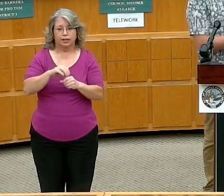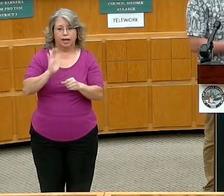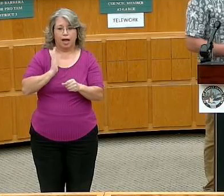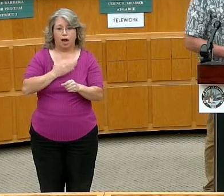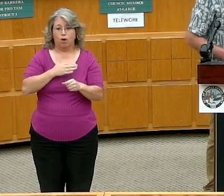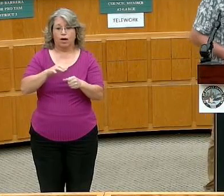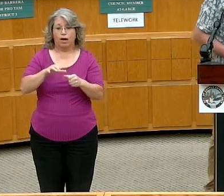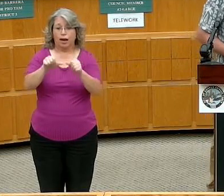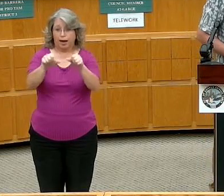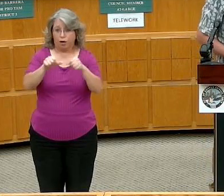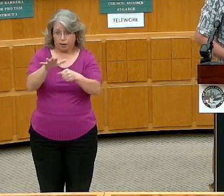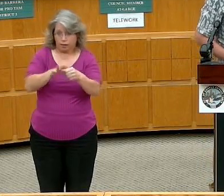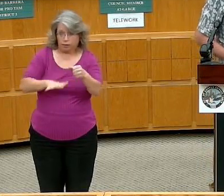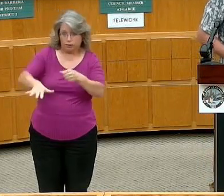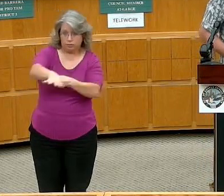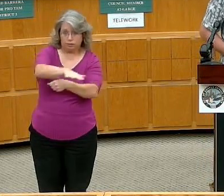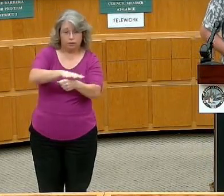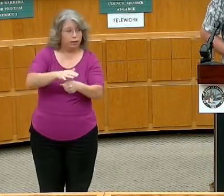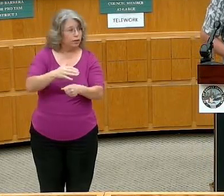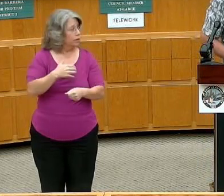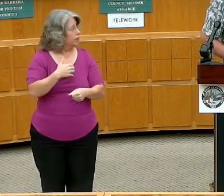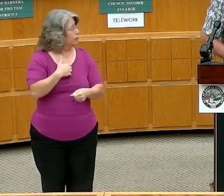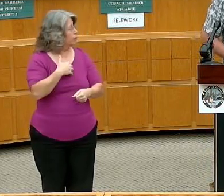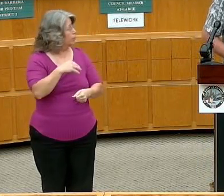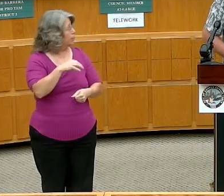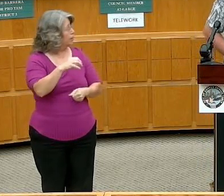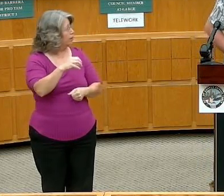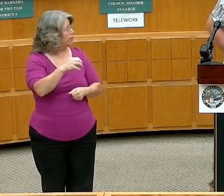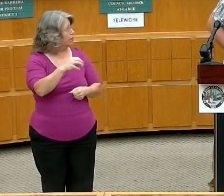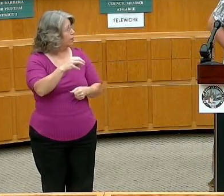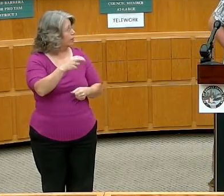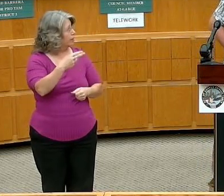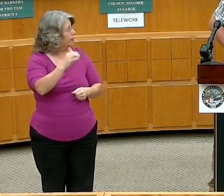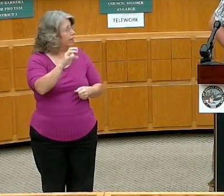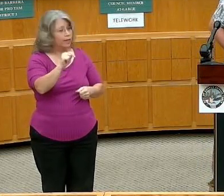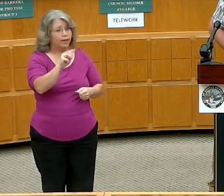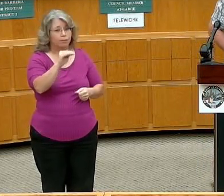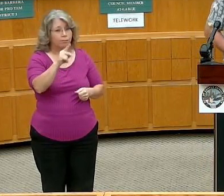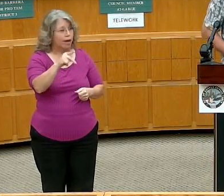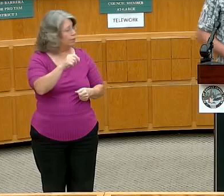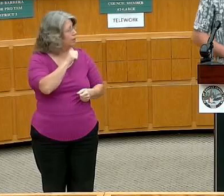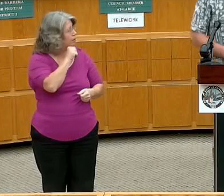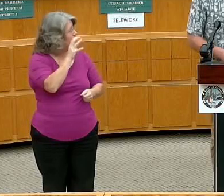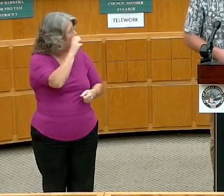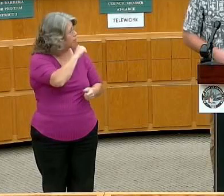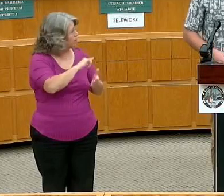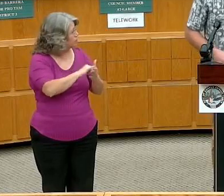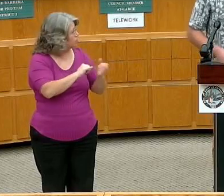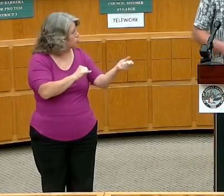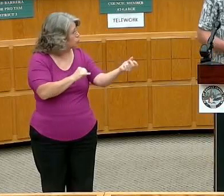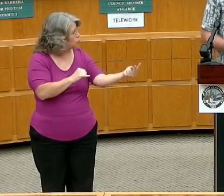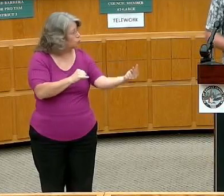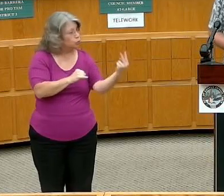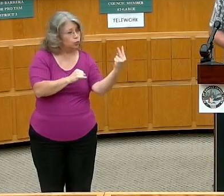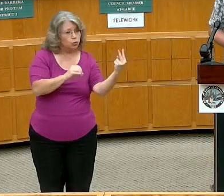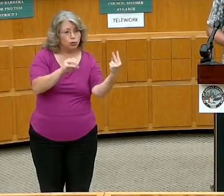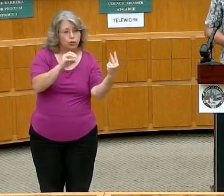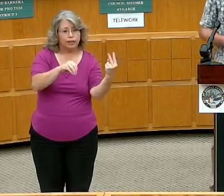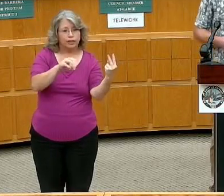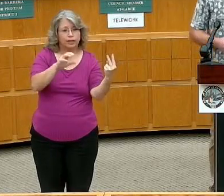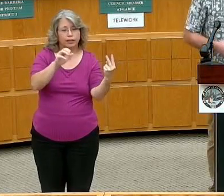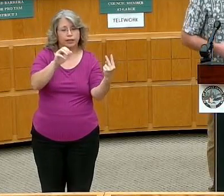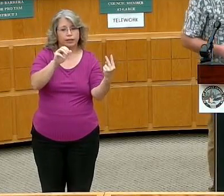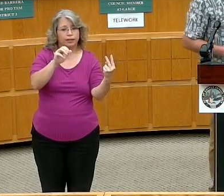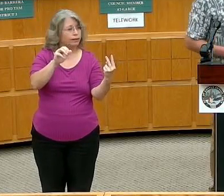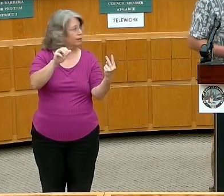area. We have a heat map here of the Coastal Bend area. Don't miss the 2 over there in Aransas. I thought there was an error in the graph